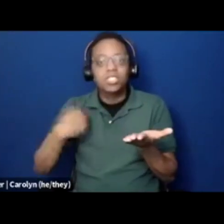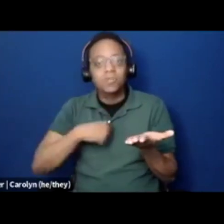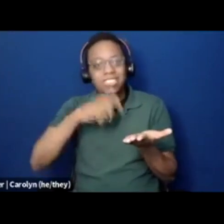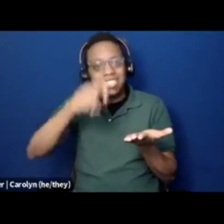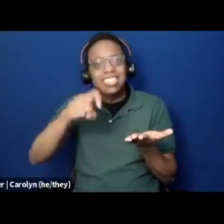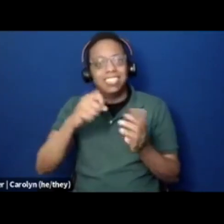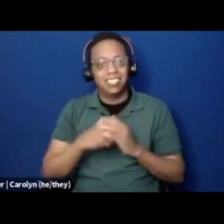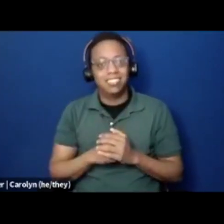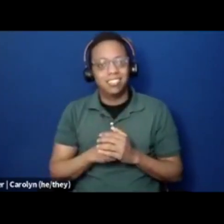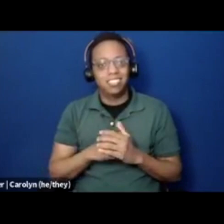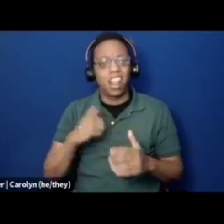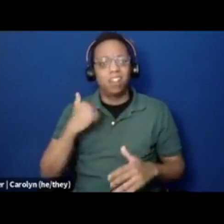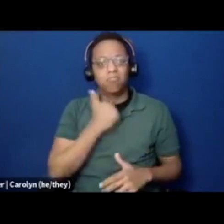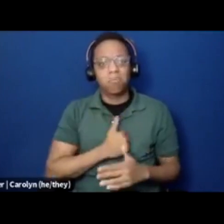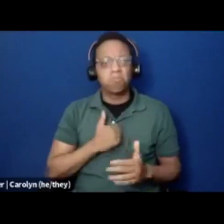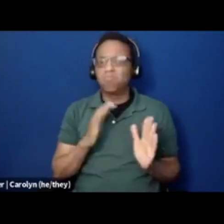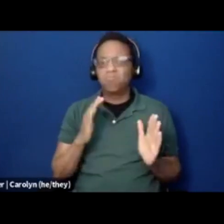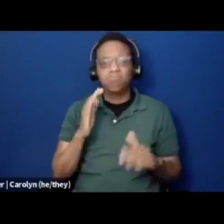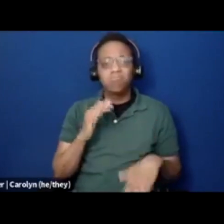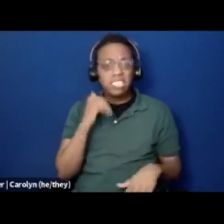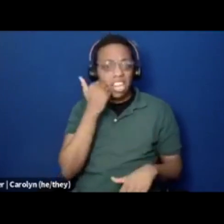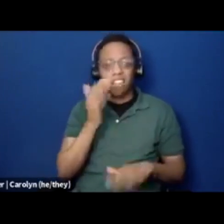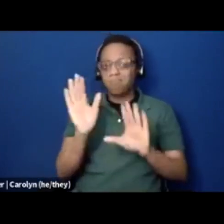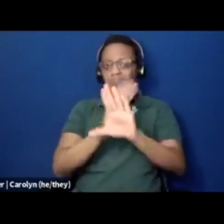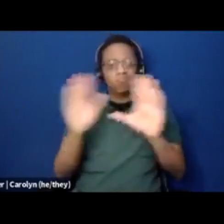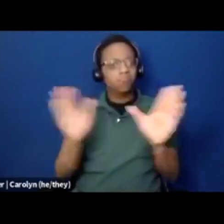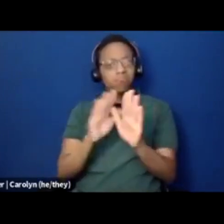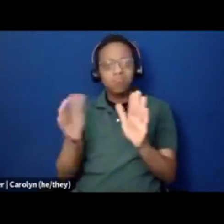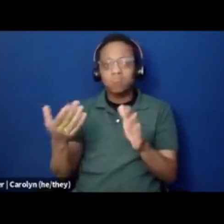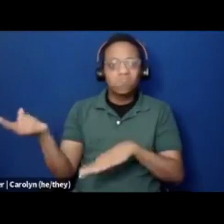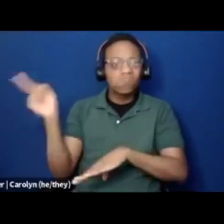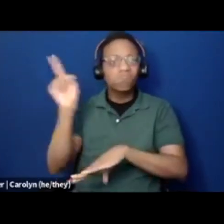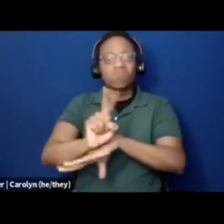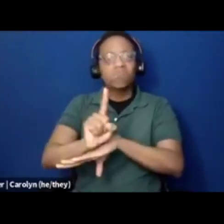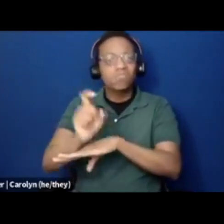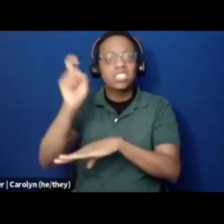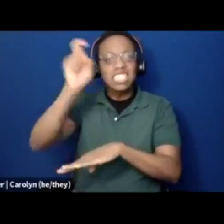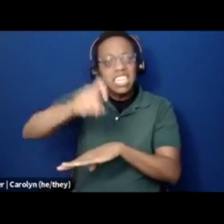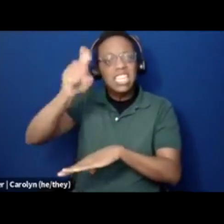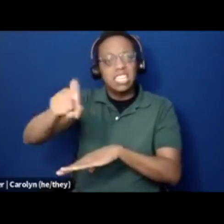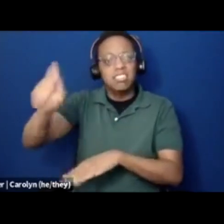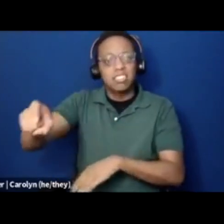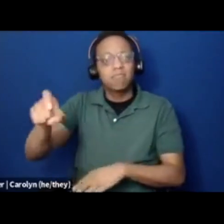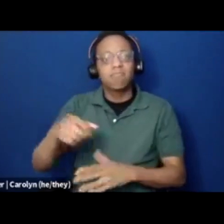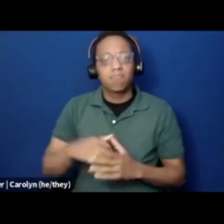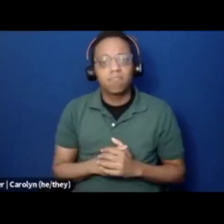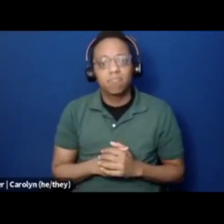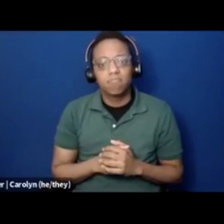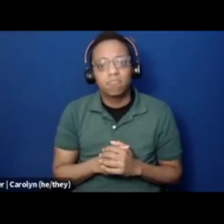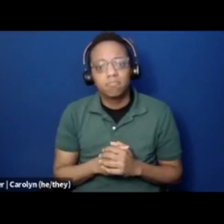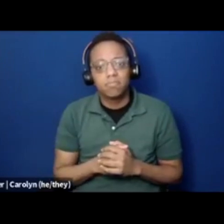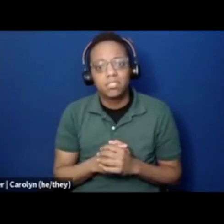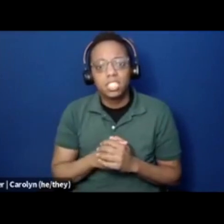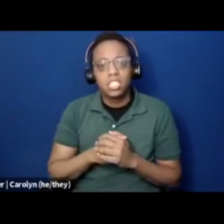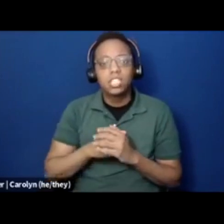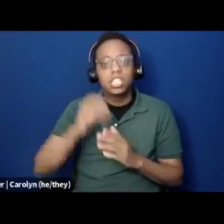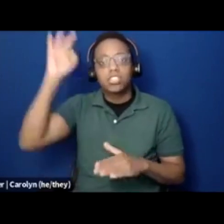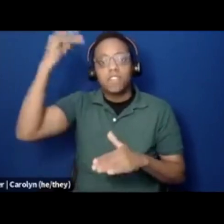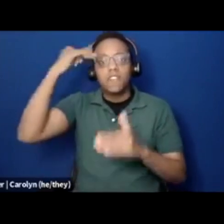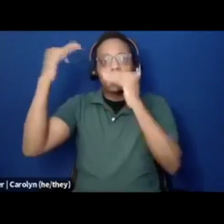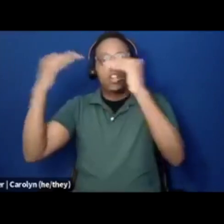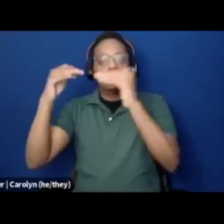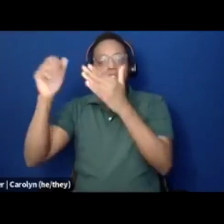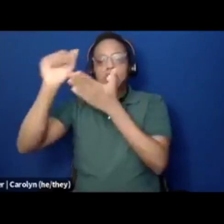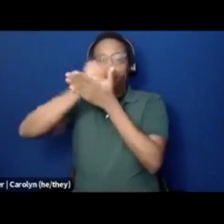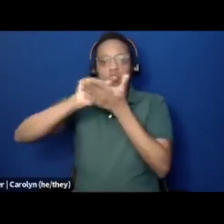that. We cannot allow the federal, on the federal level, for us to continue to be erased when we have allies within our